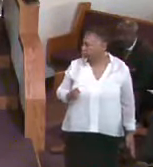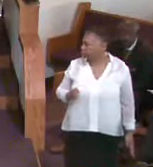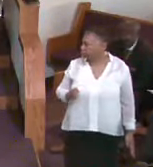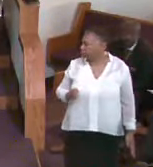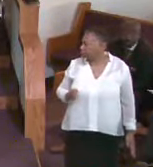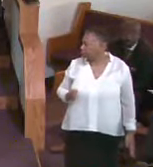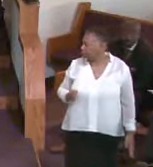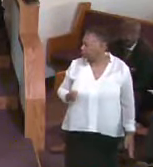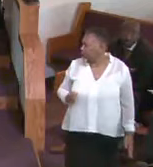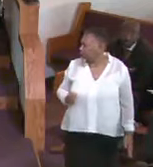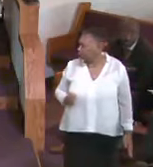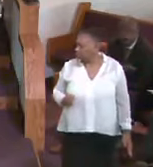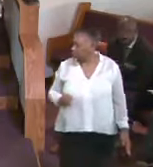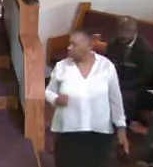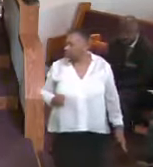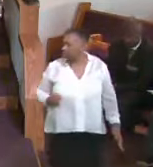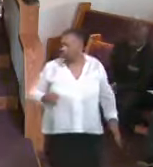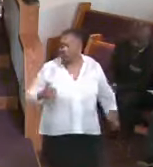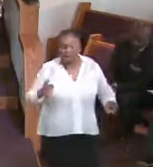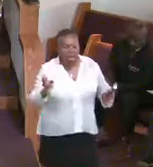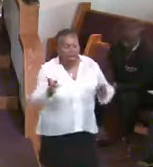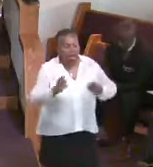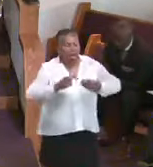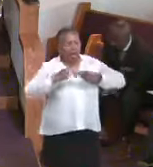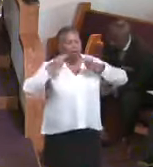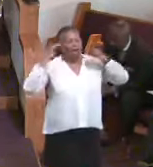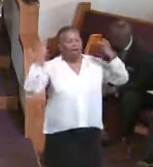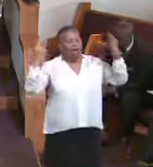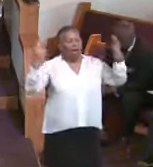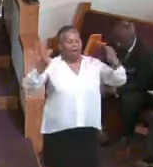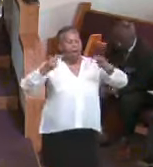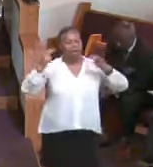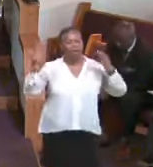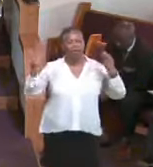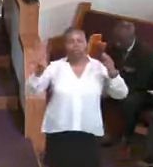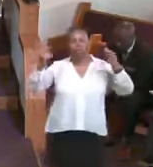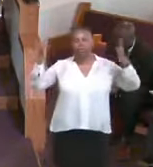Come on, from the top again. Hallelujah.